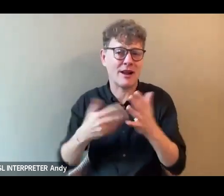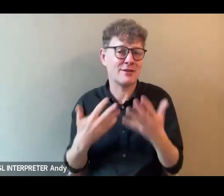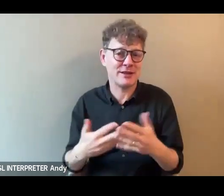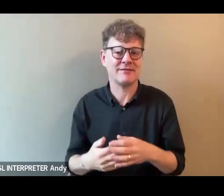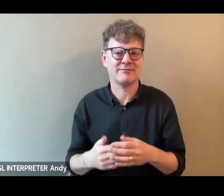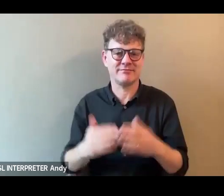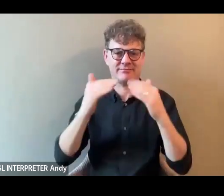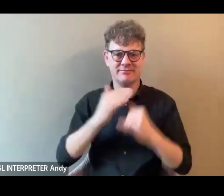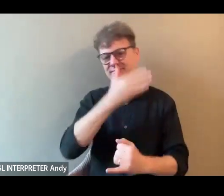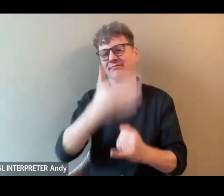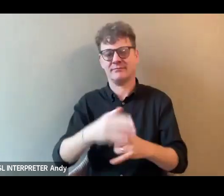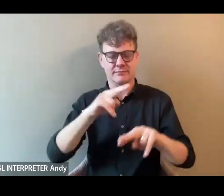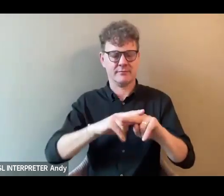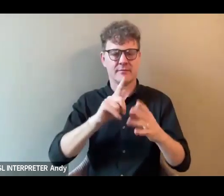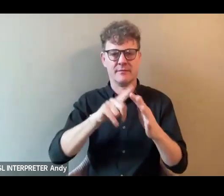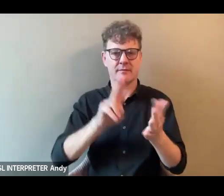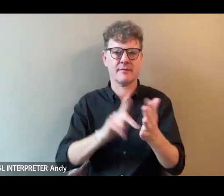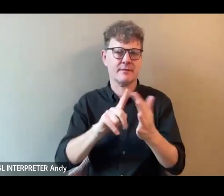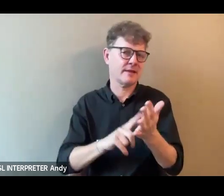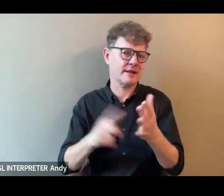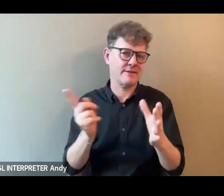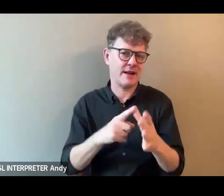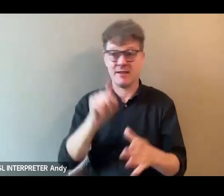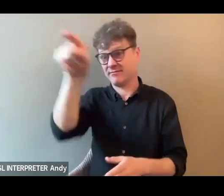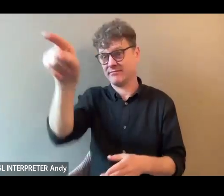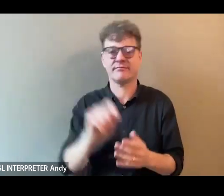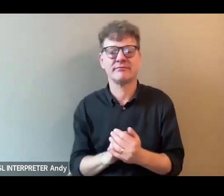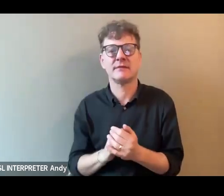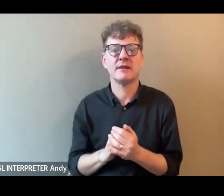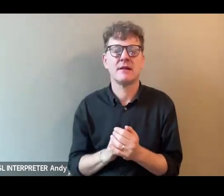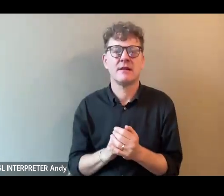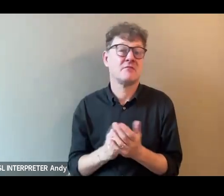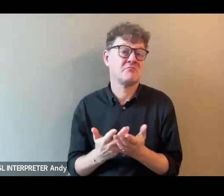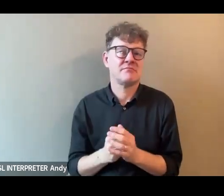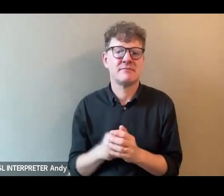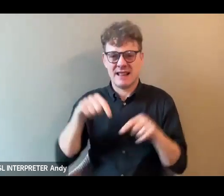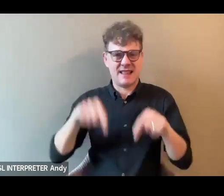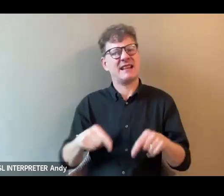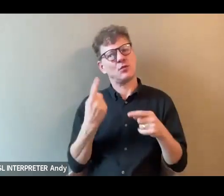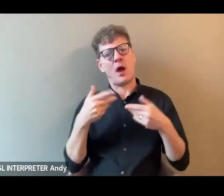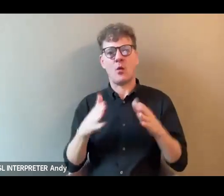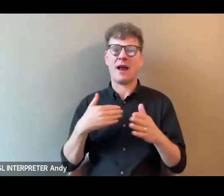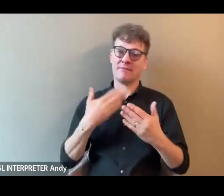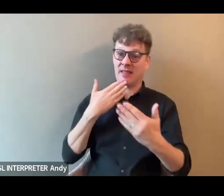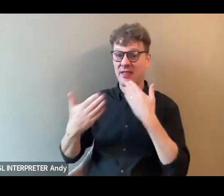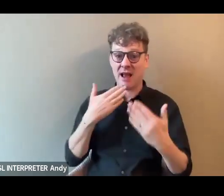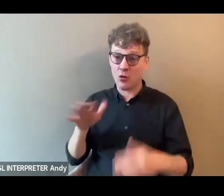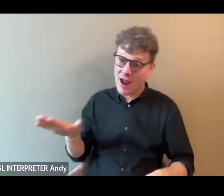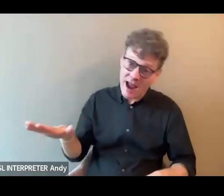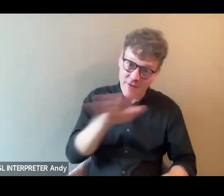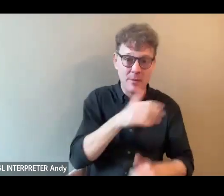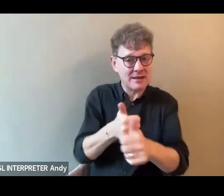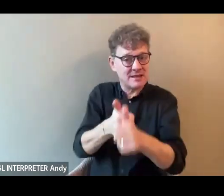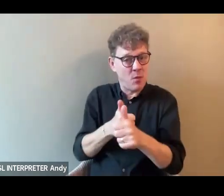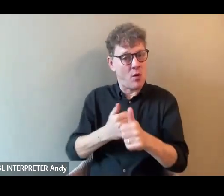got Fenella at the back as well. Today, I think, is also a way of us saying thank you to everybody for their support of the caucus over the